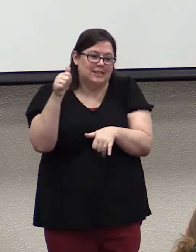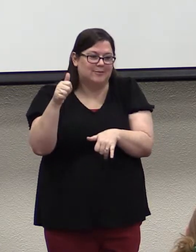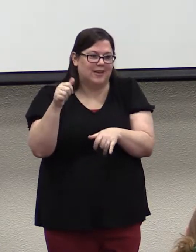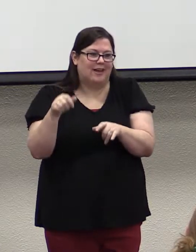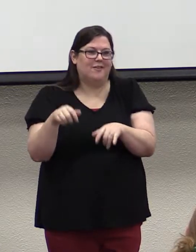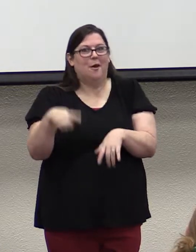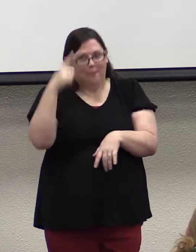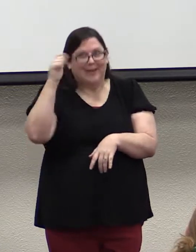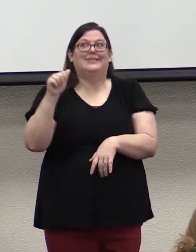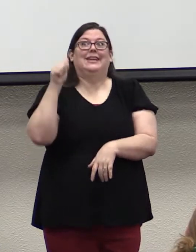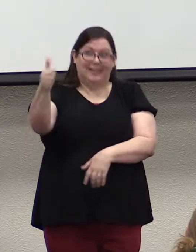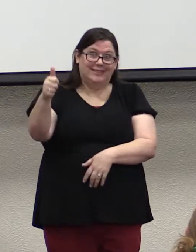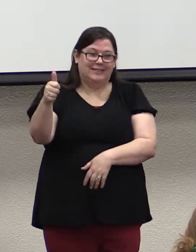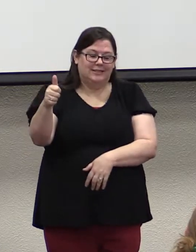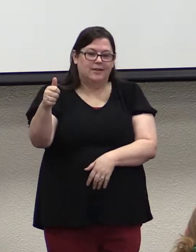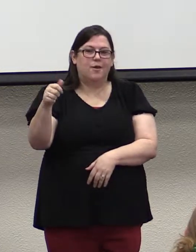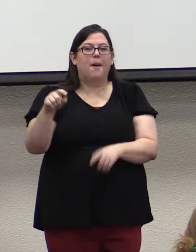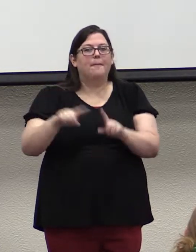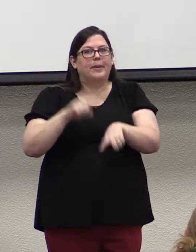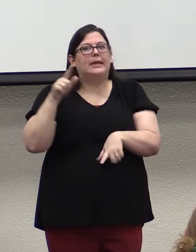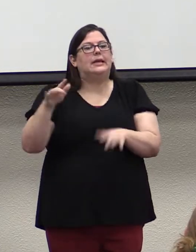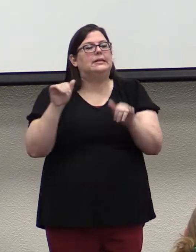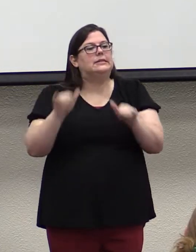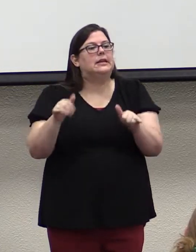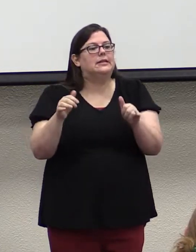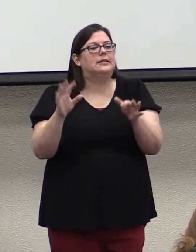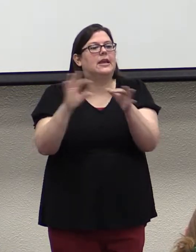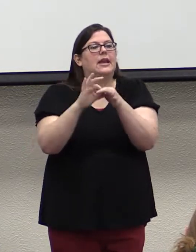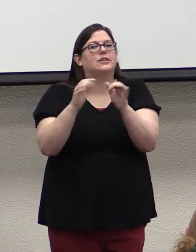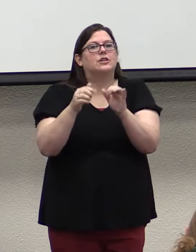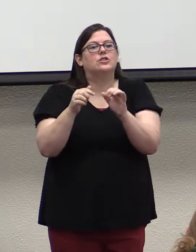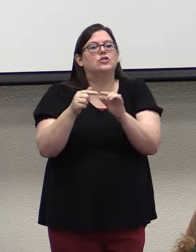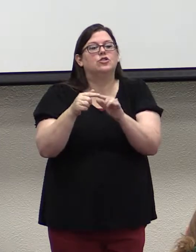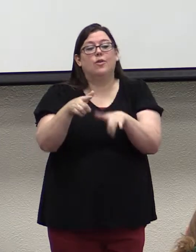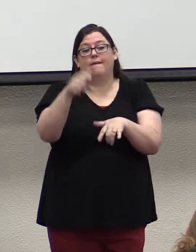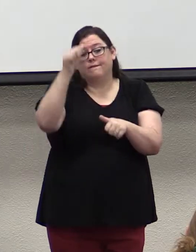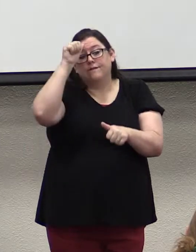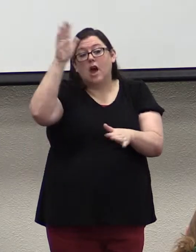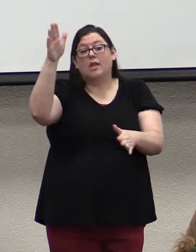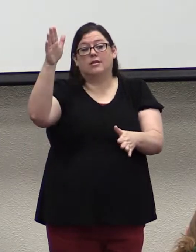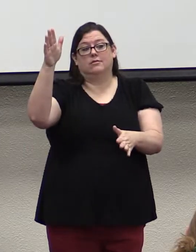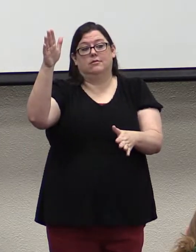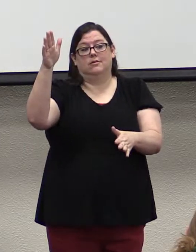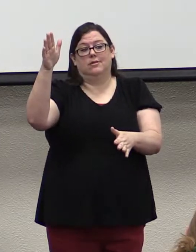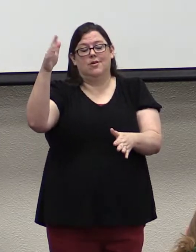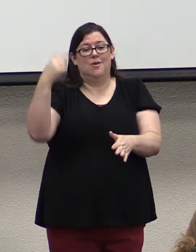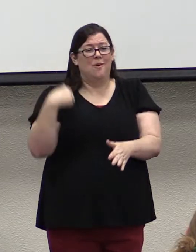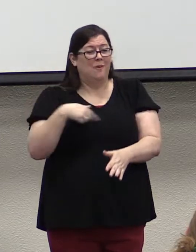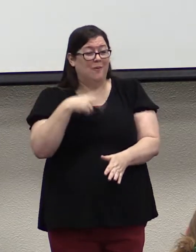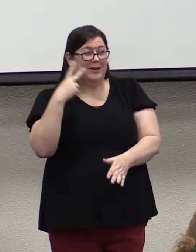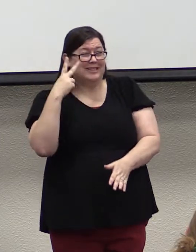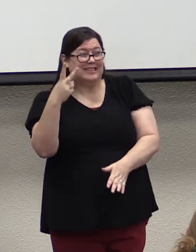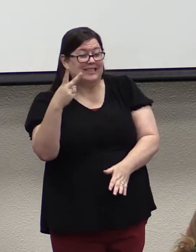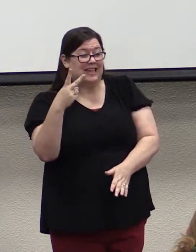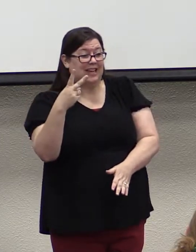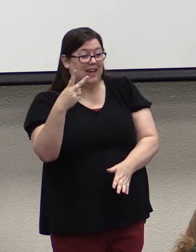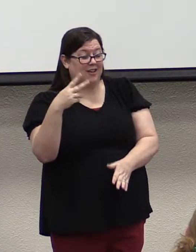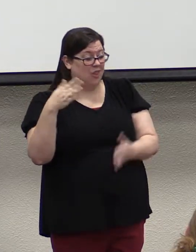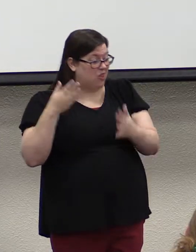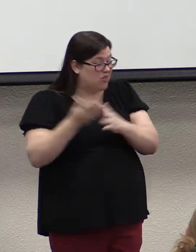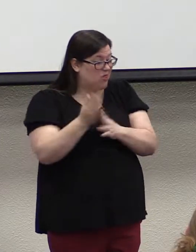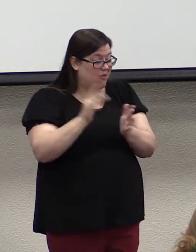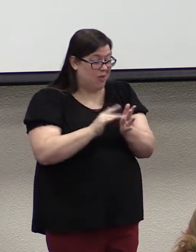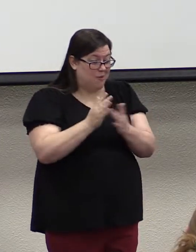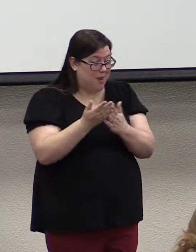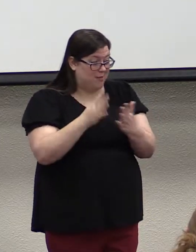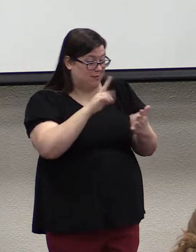staying connected to the Father. And how do we see this all through the Bible? How many times do we read,